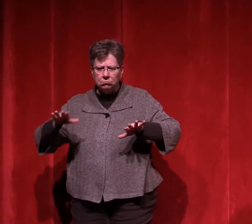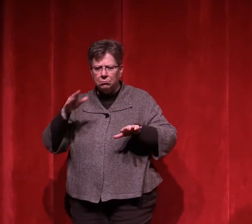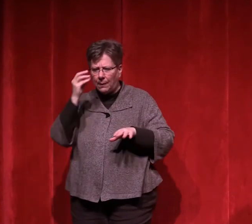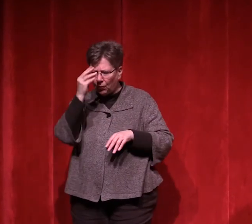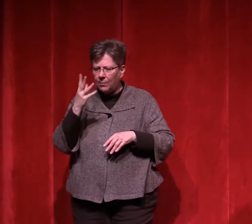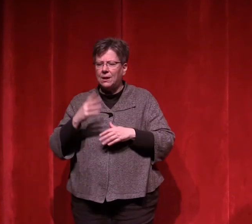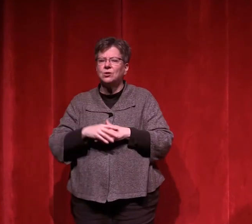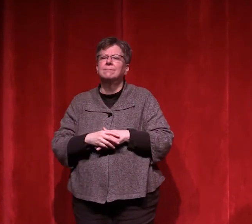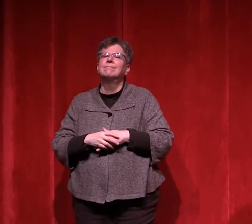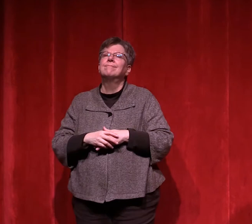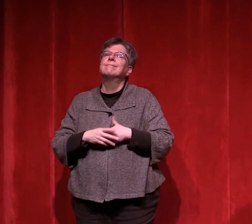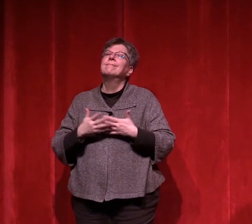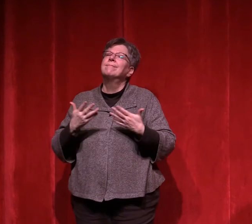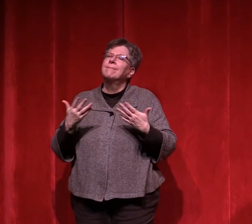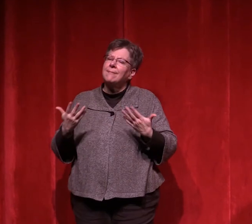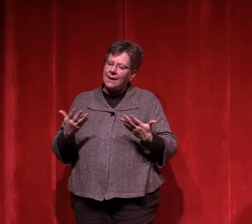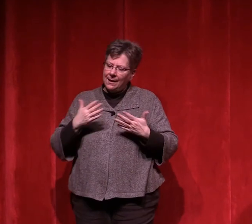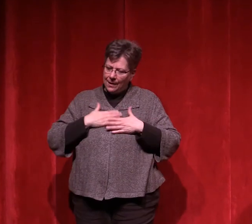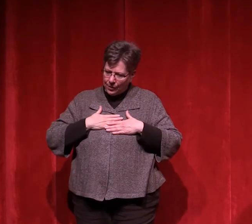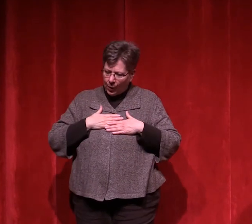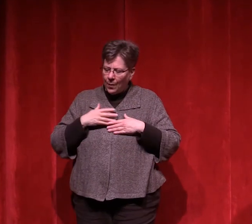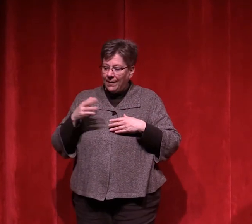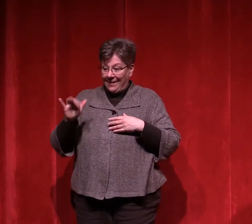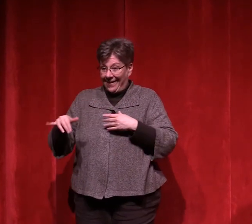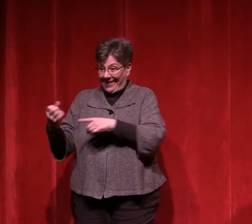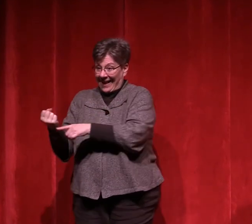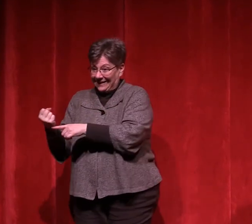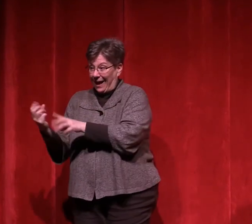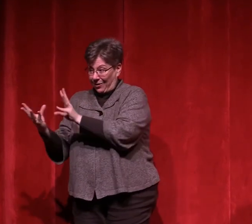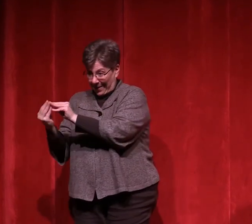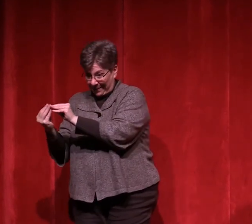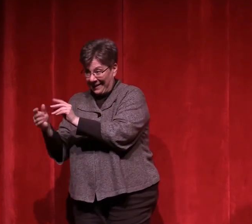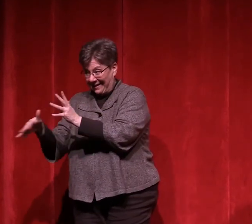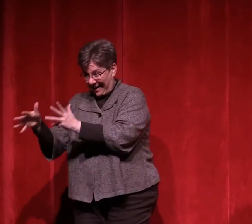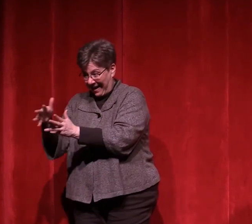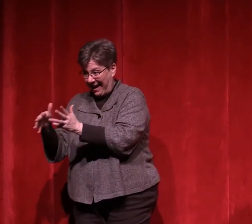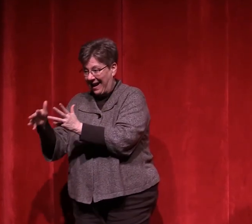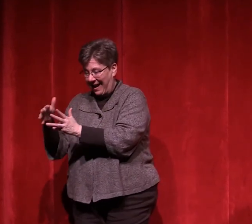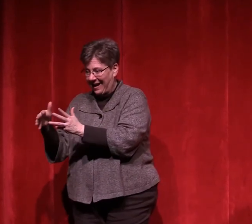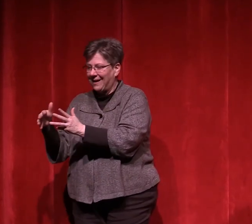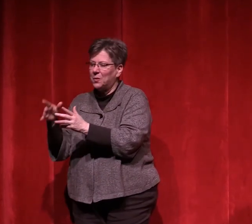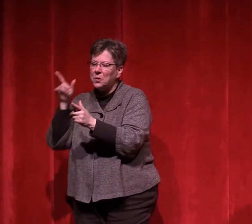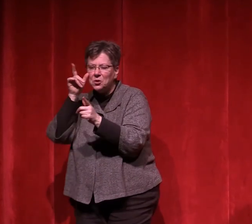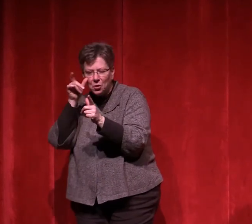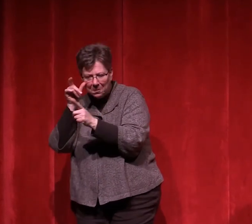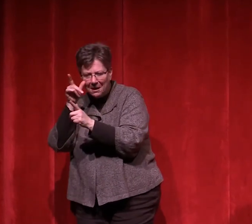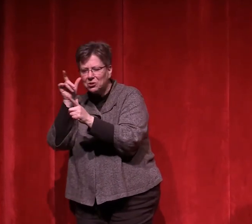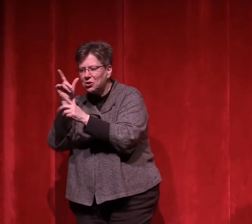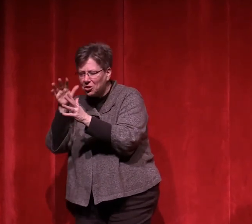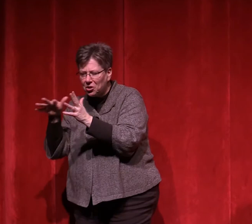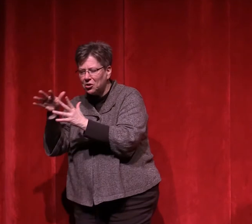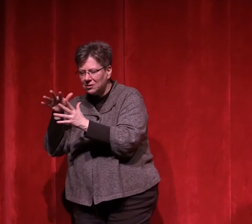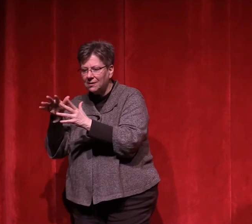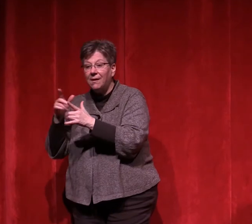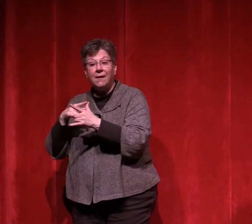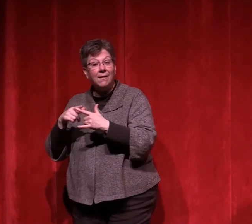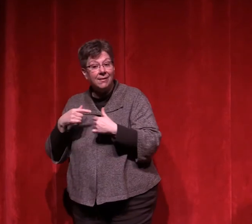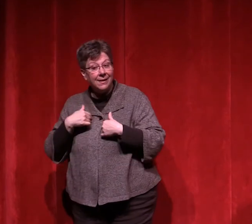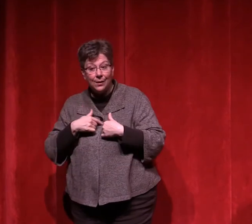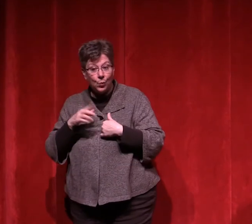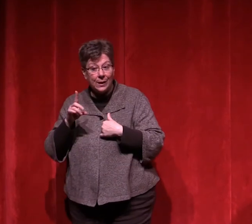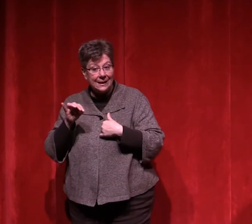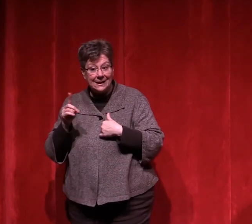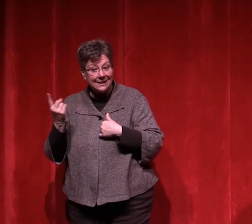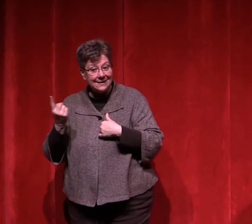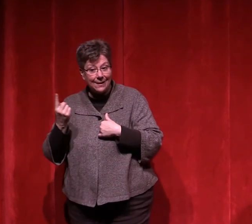So, on that Saturday, we met, took pictures and all that, and then we did something that